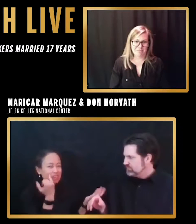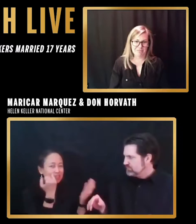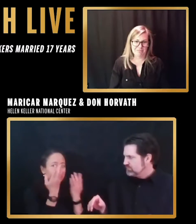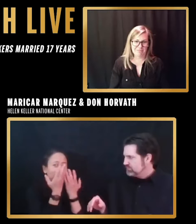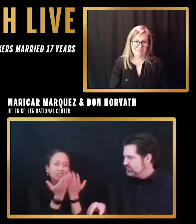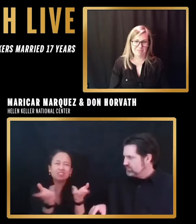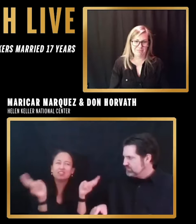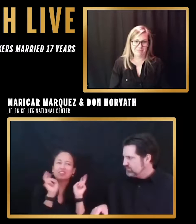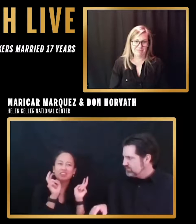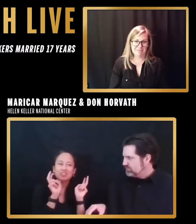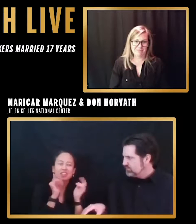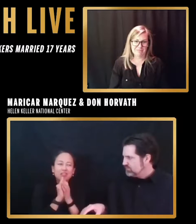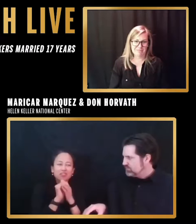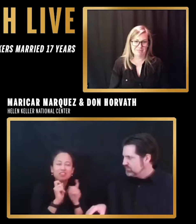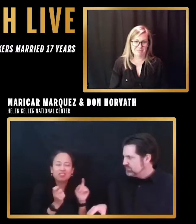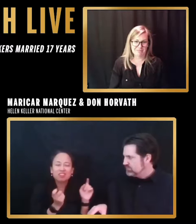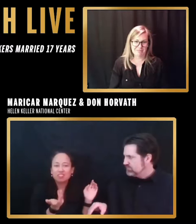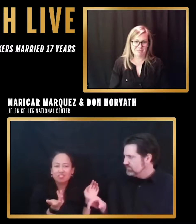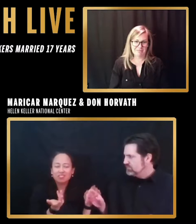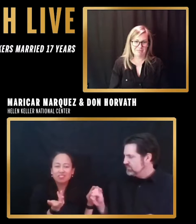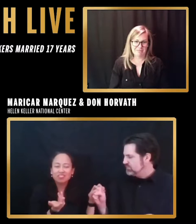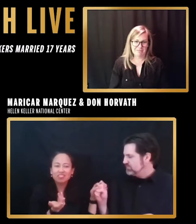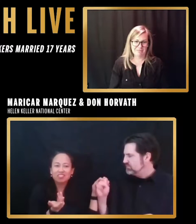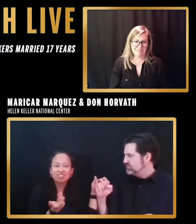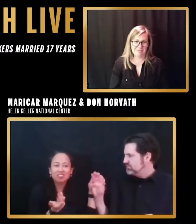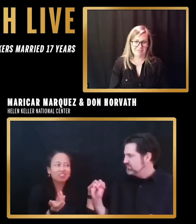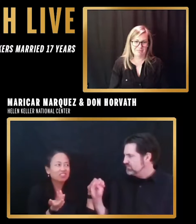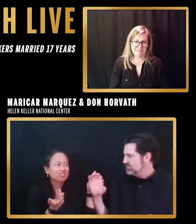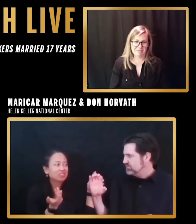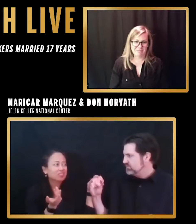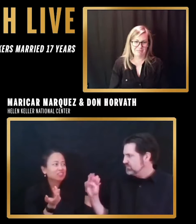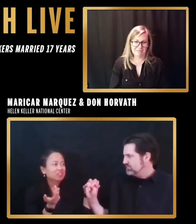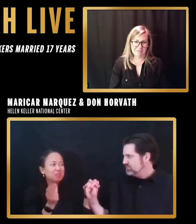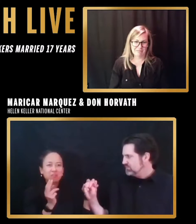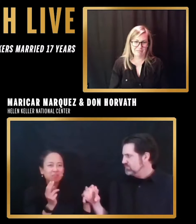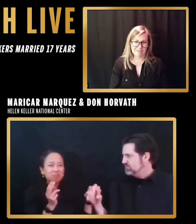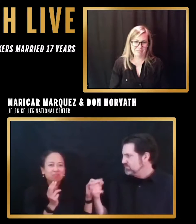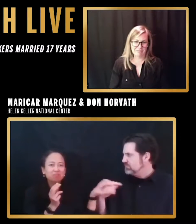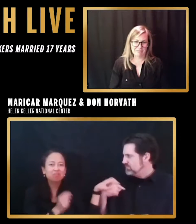then we'll just sign. There's no need to use English. But yeah, if we're around other